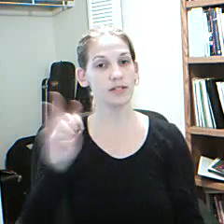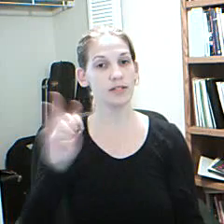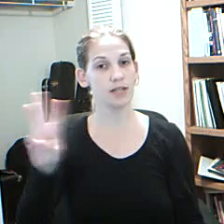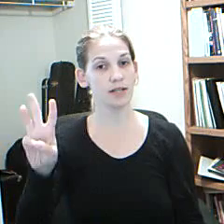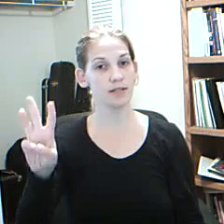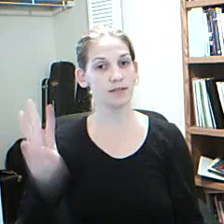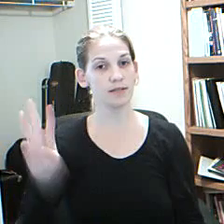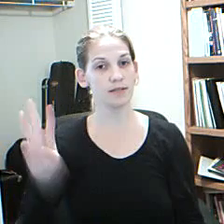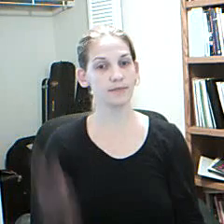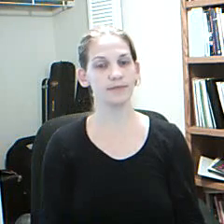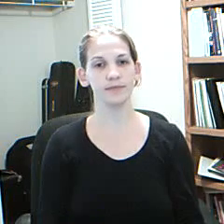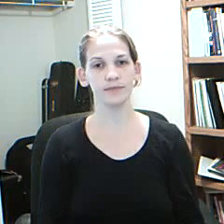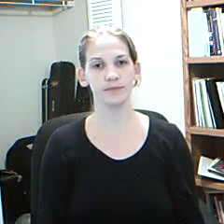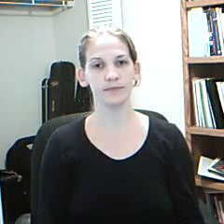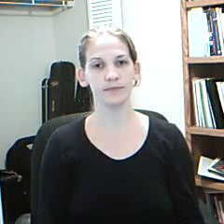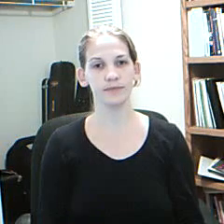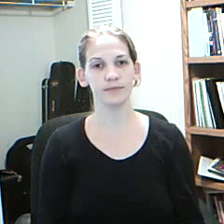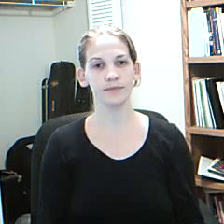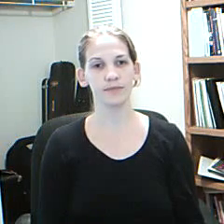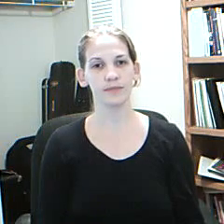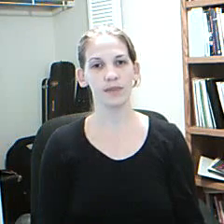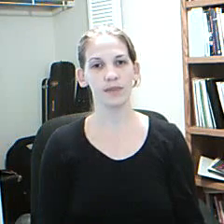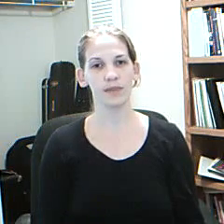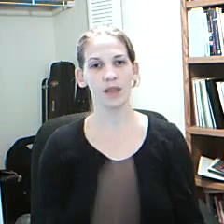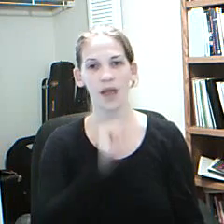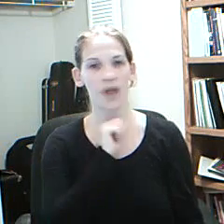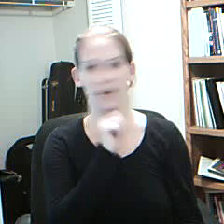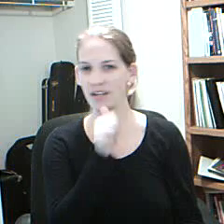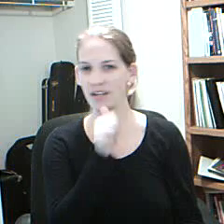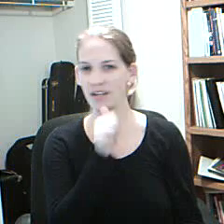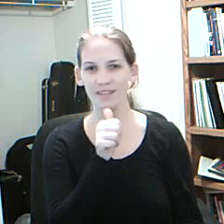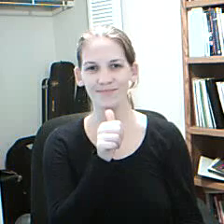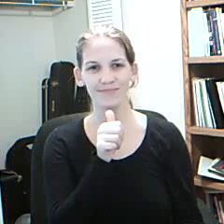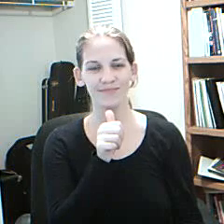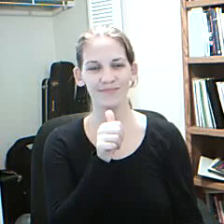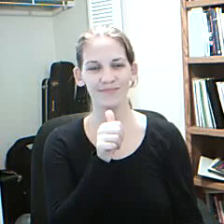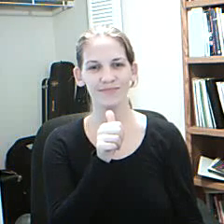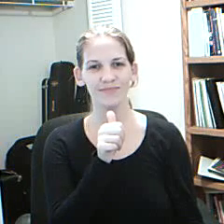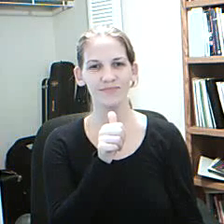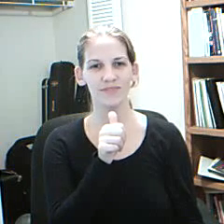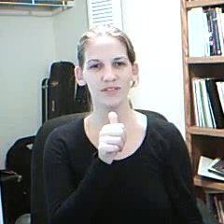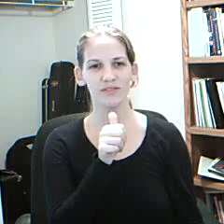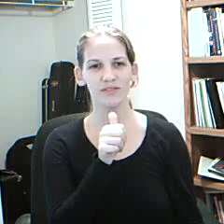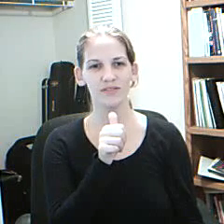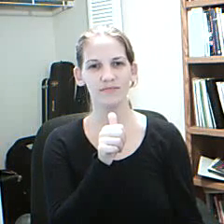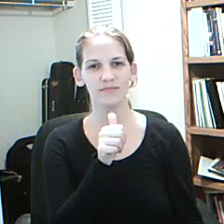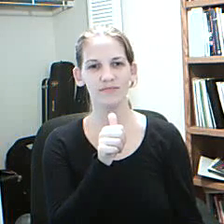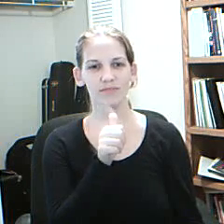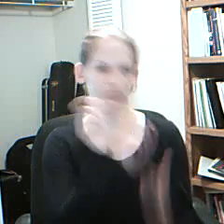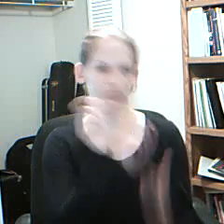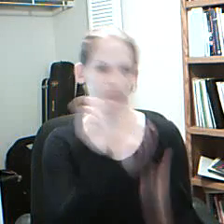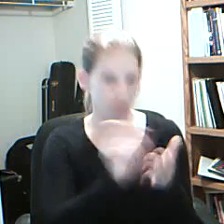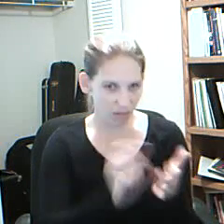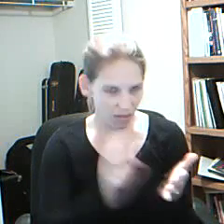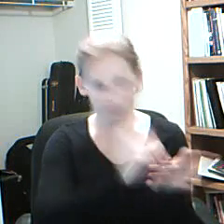a bunch of junk on paper, or as it were on the computer. I actually sat down and thought about